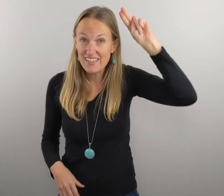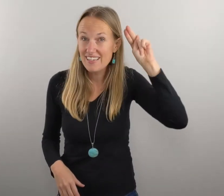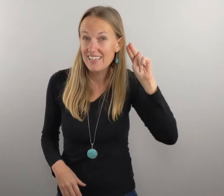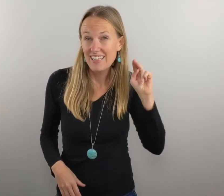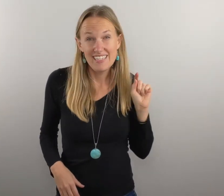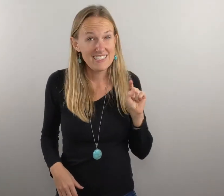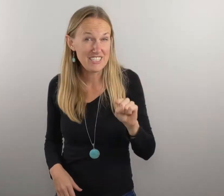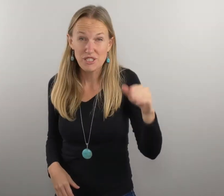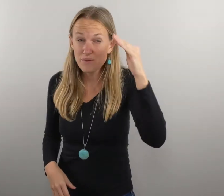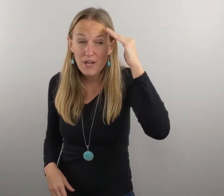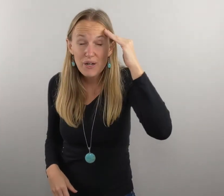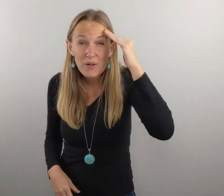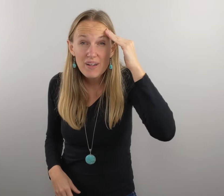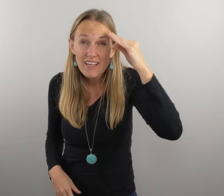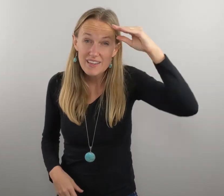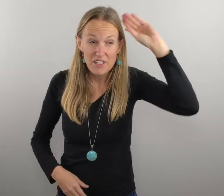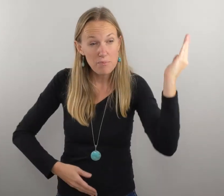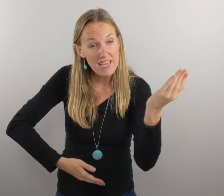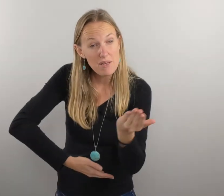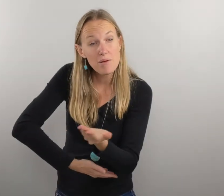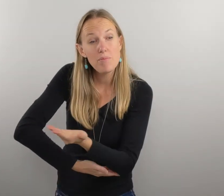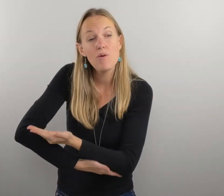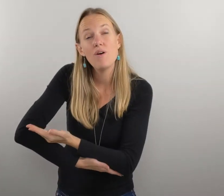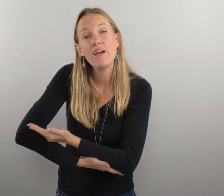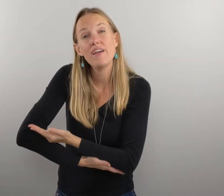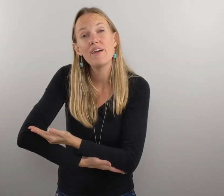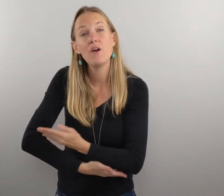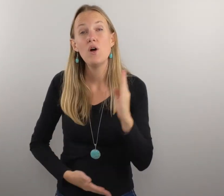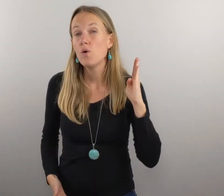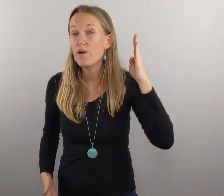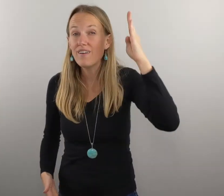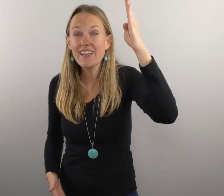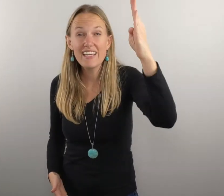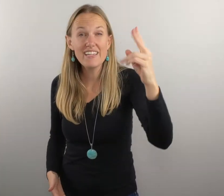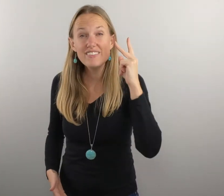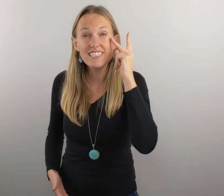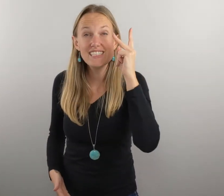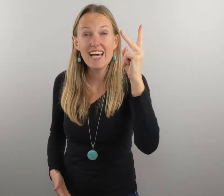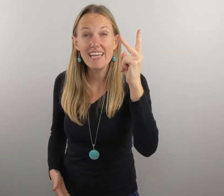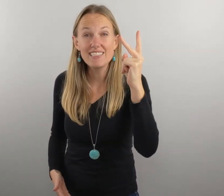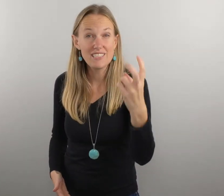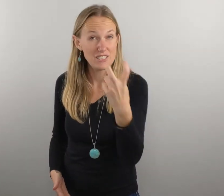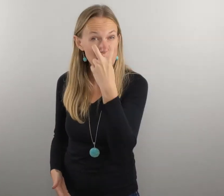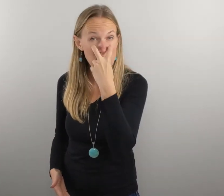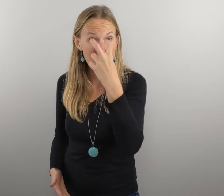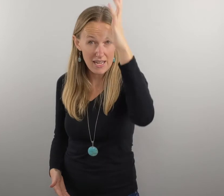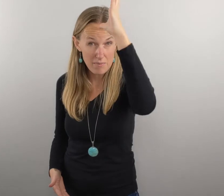Mary, did you know that your baby boy will give sight to a blind